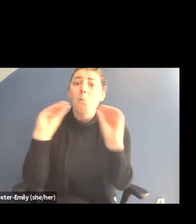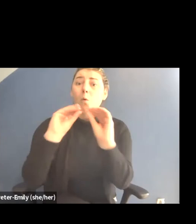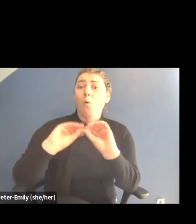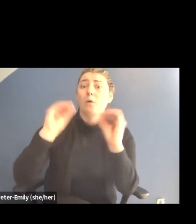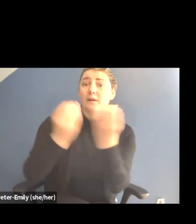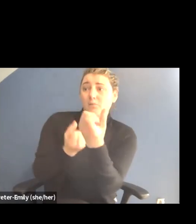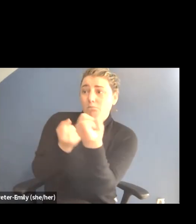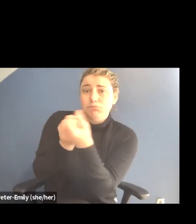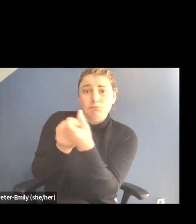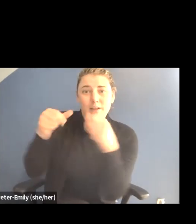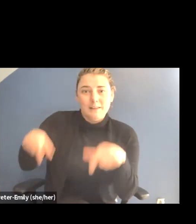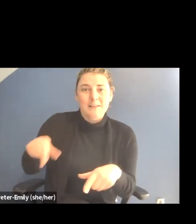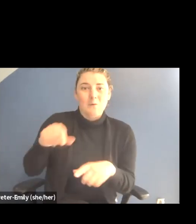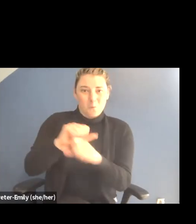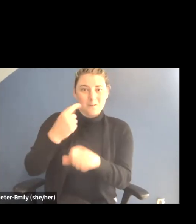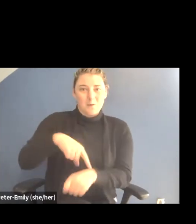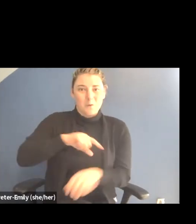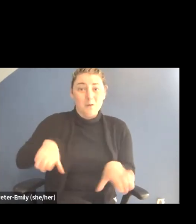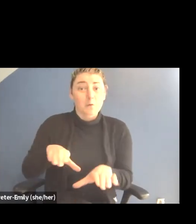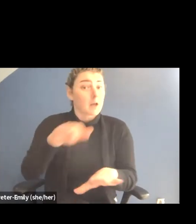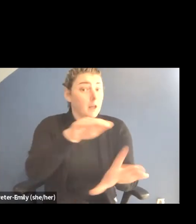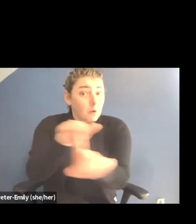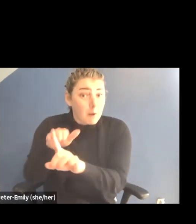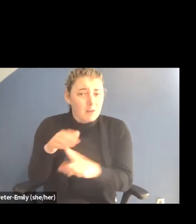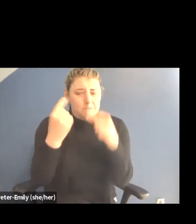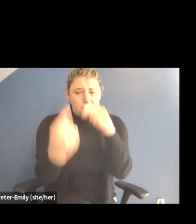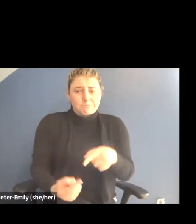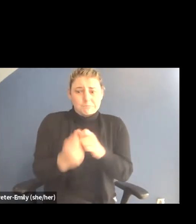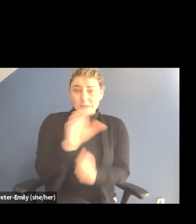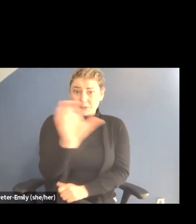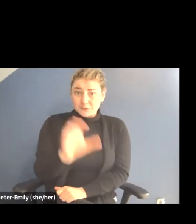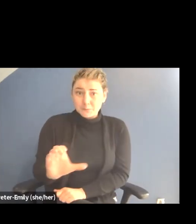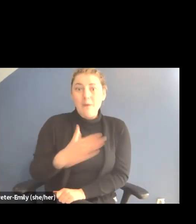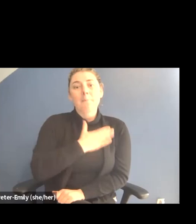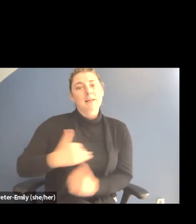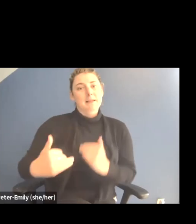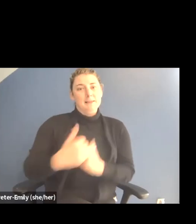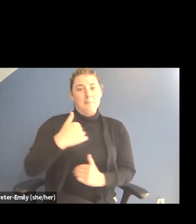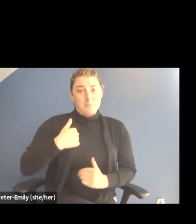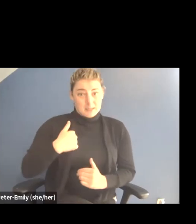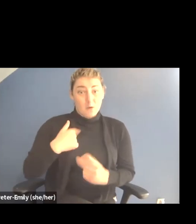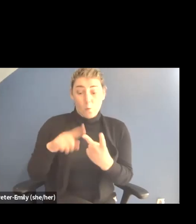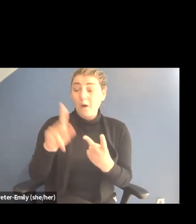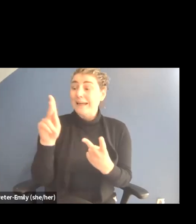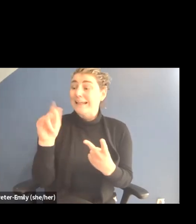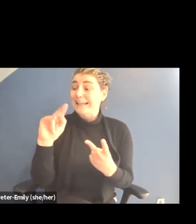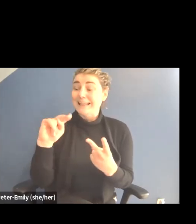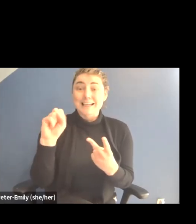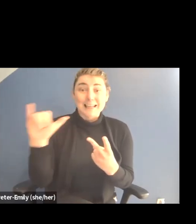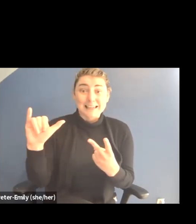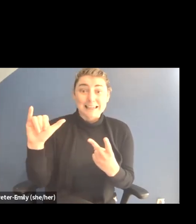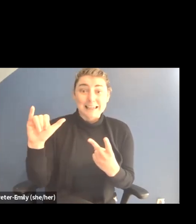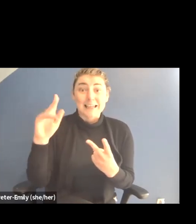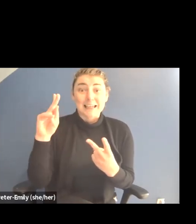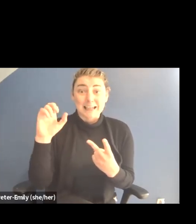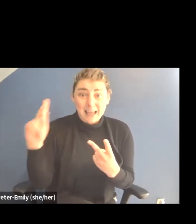work. As a reminder, if you're having trouble with Zoom, please send myself or Kinsey Keck a private message. We're